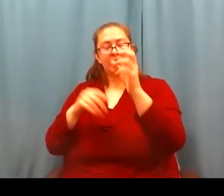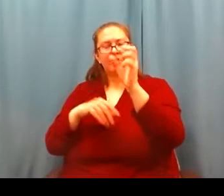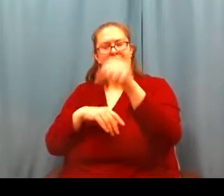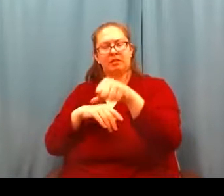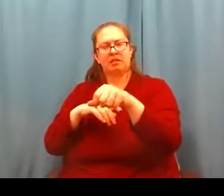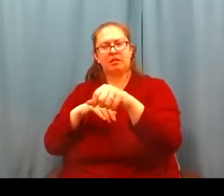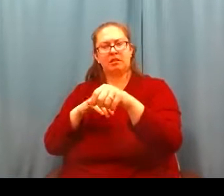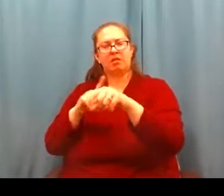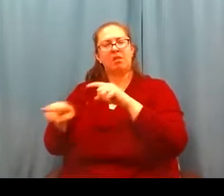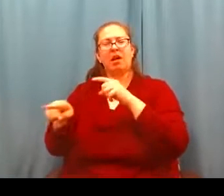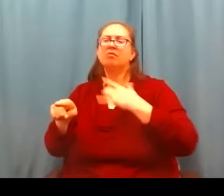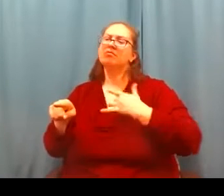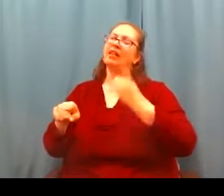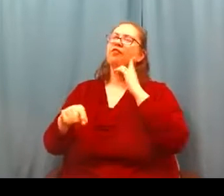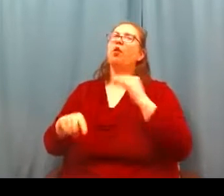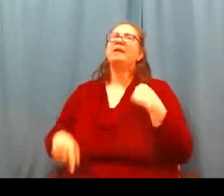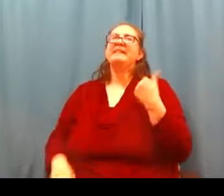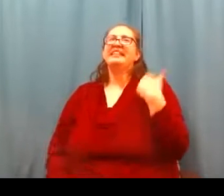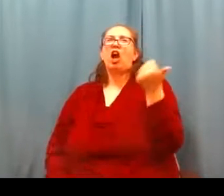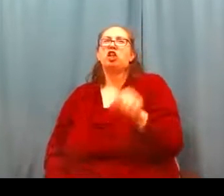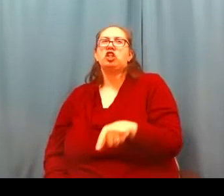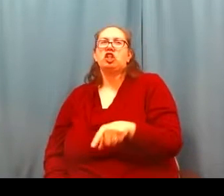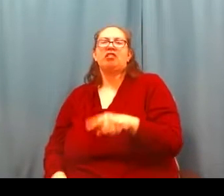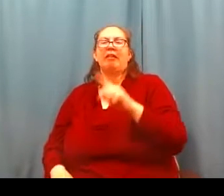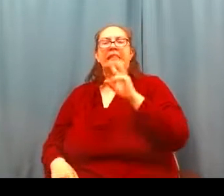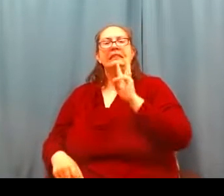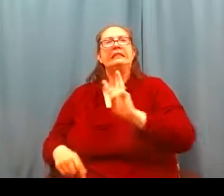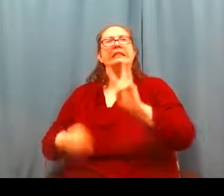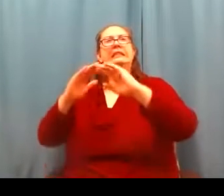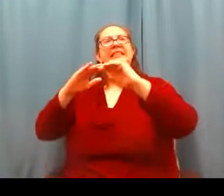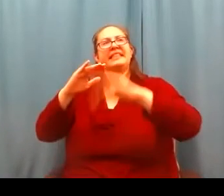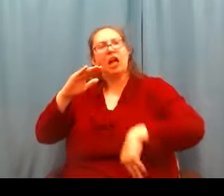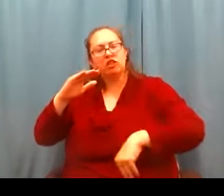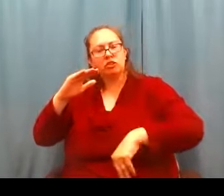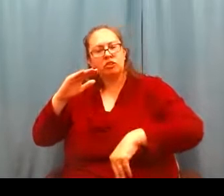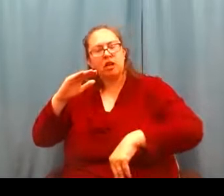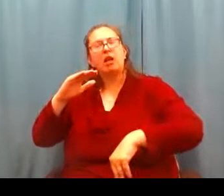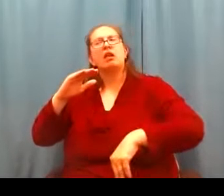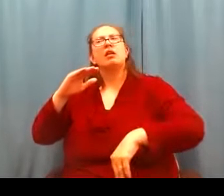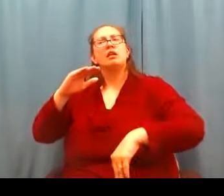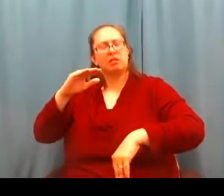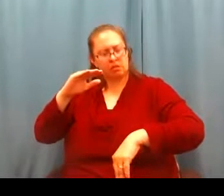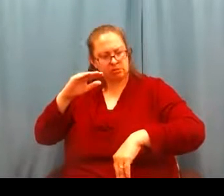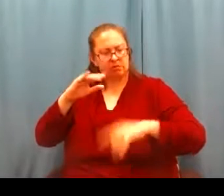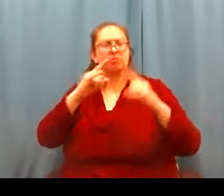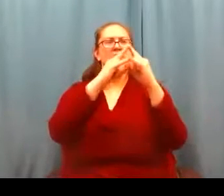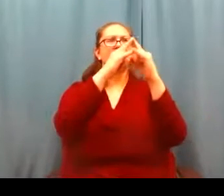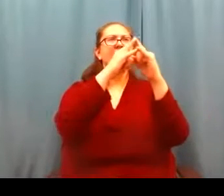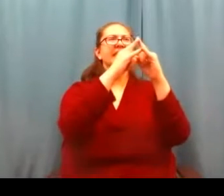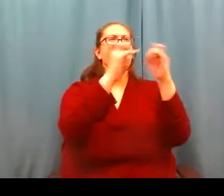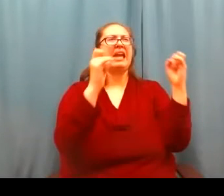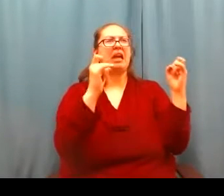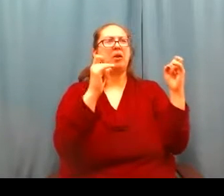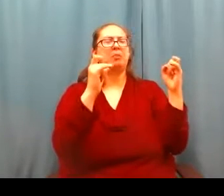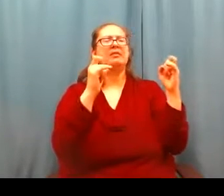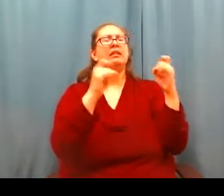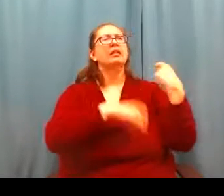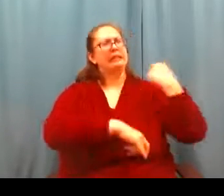for littler kids, kids maybe 6 and under. Camps, the way I think of day camps